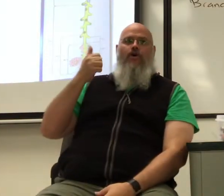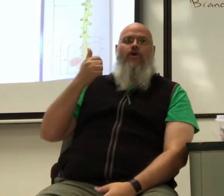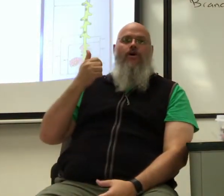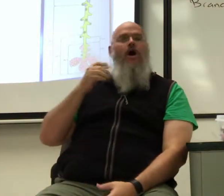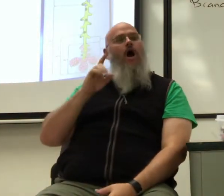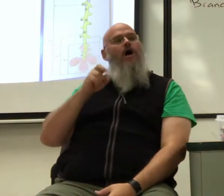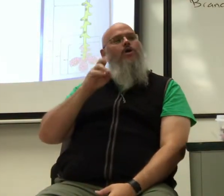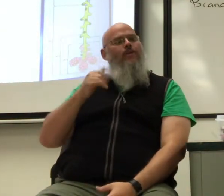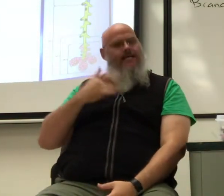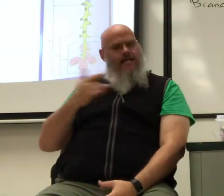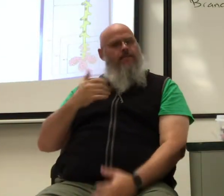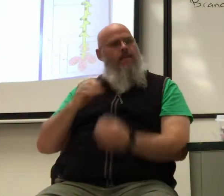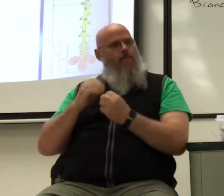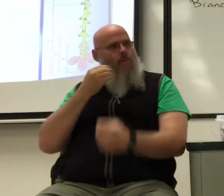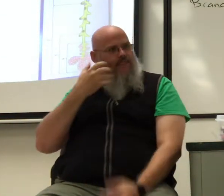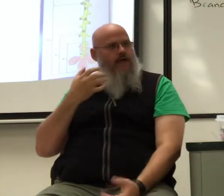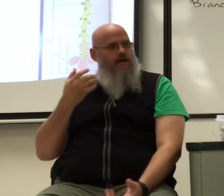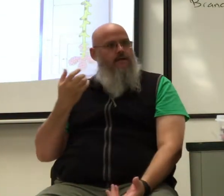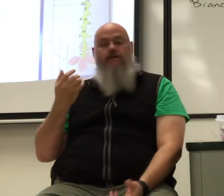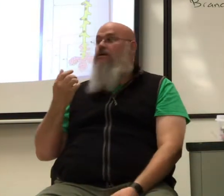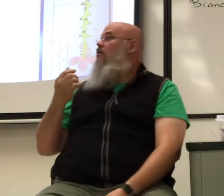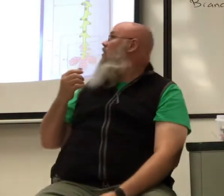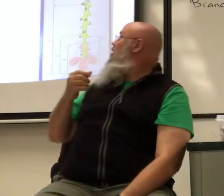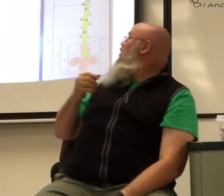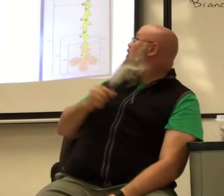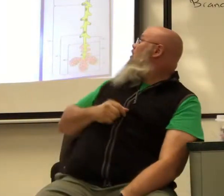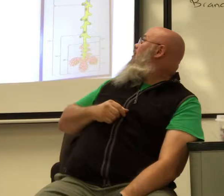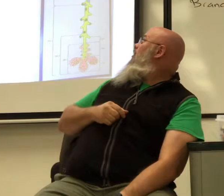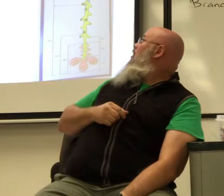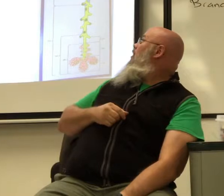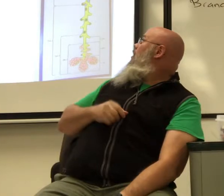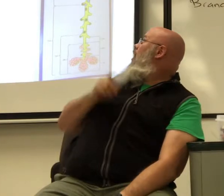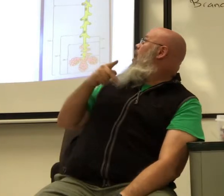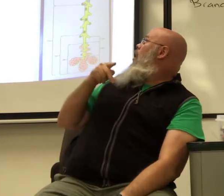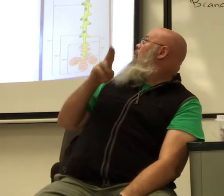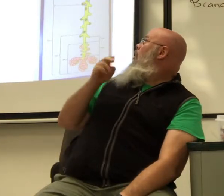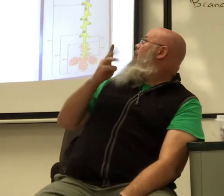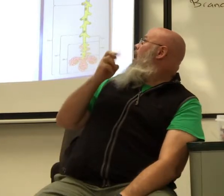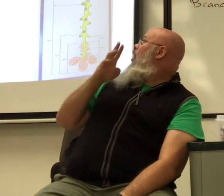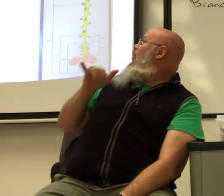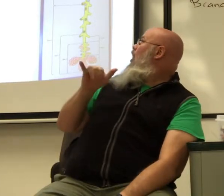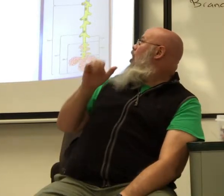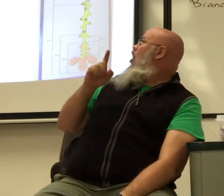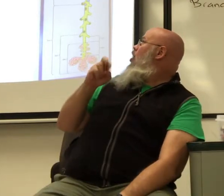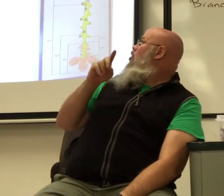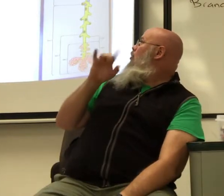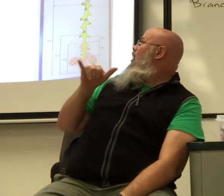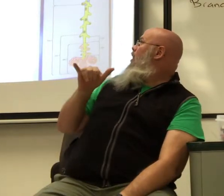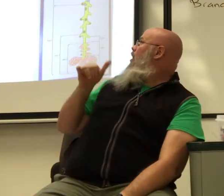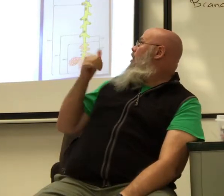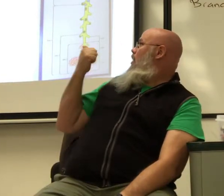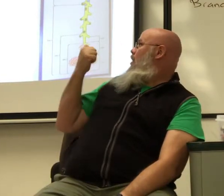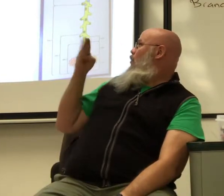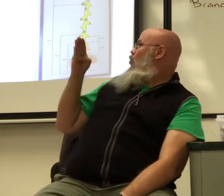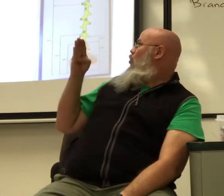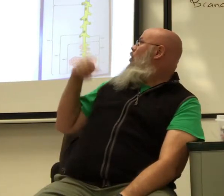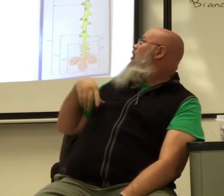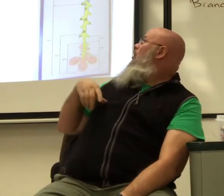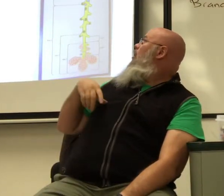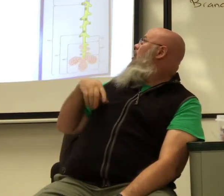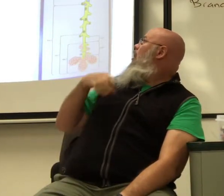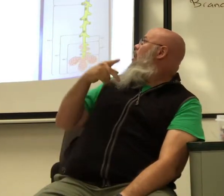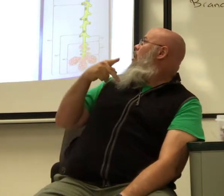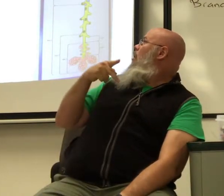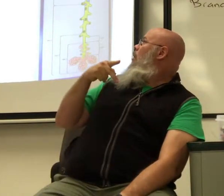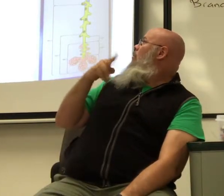arteries have a thicker vessel wall. So we're going pulmonary artery there. Okay, so